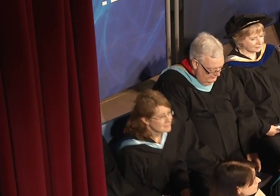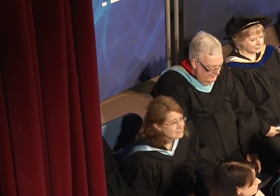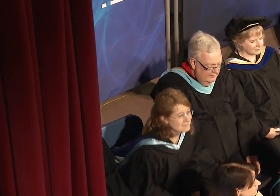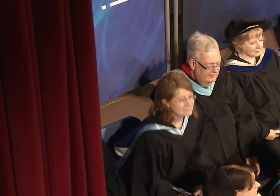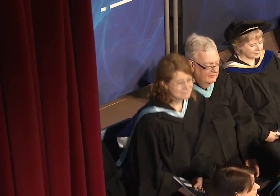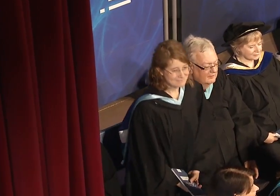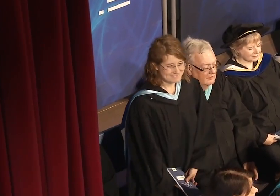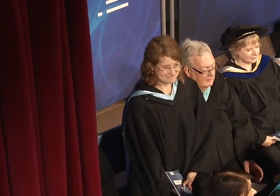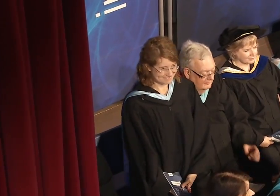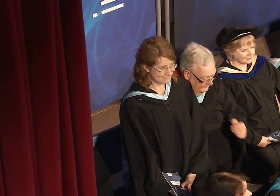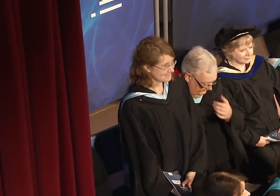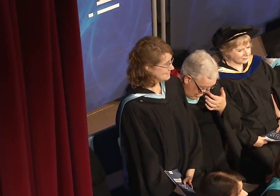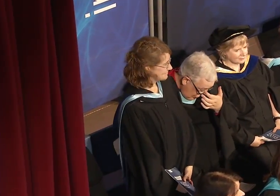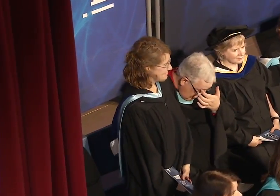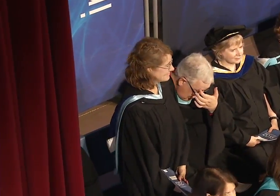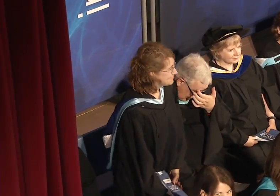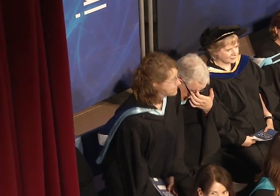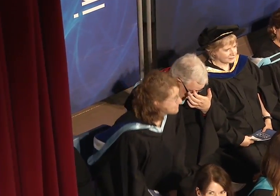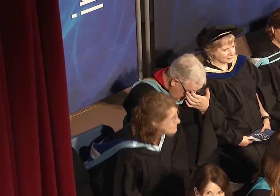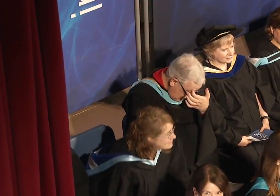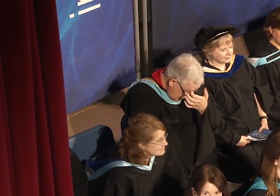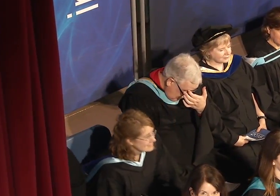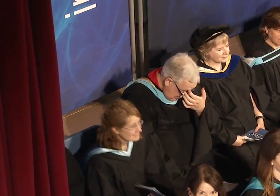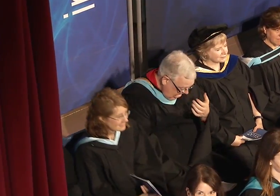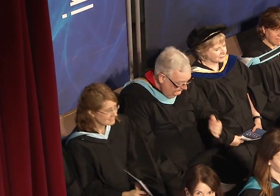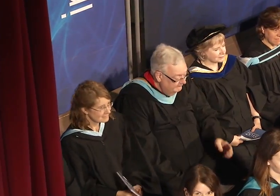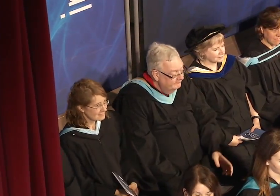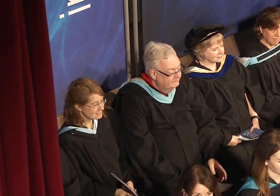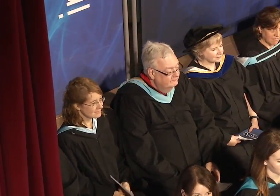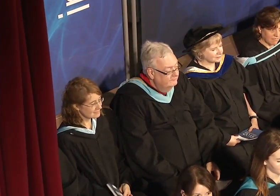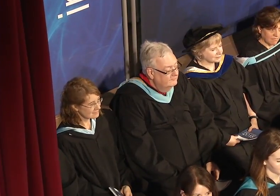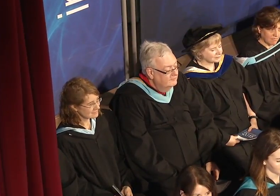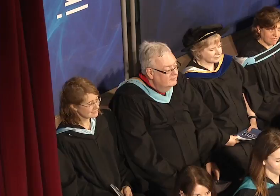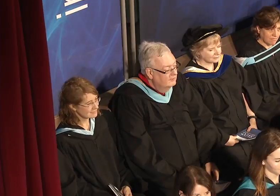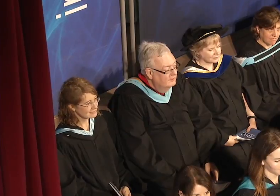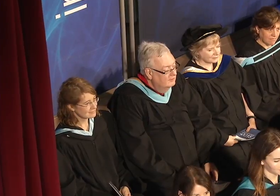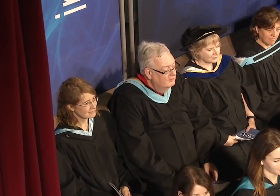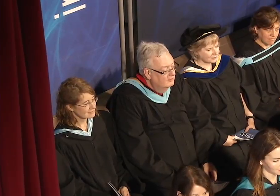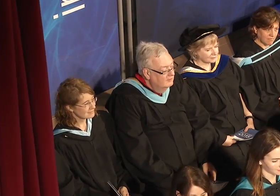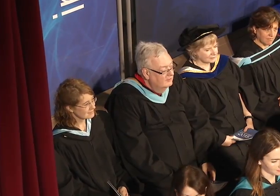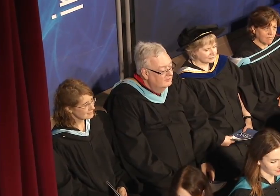Tara Lee Hammond, Dean of the School of Access and Flexible Learning.